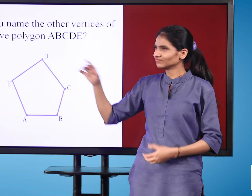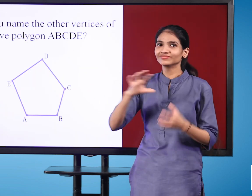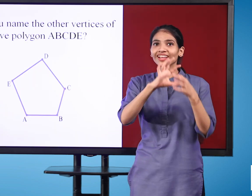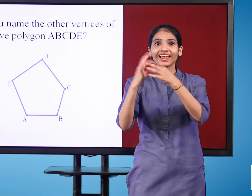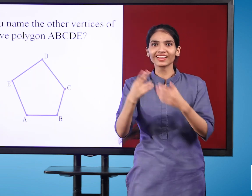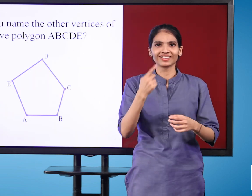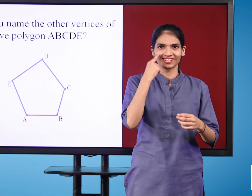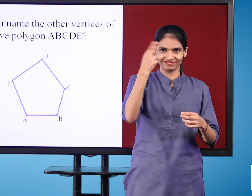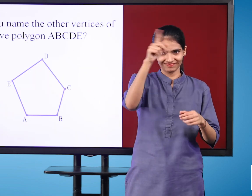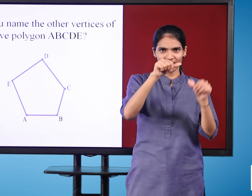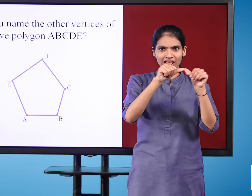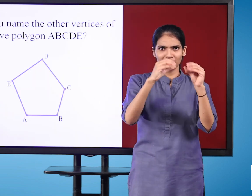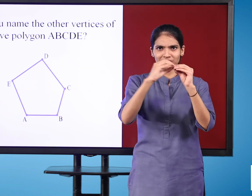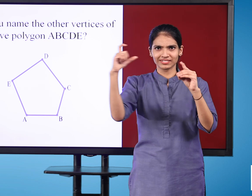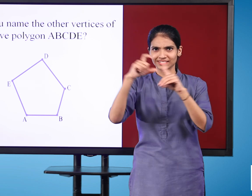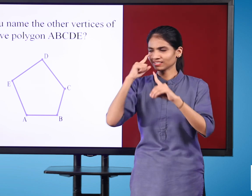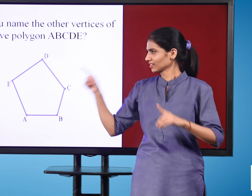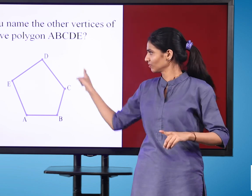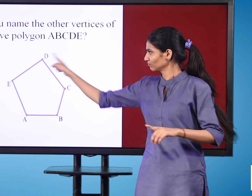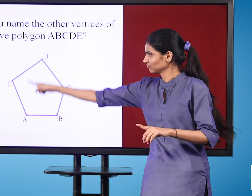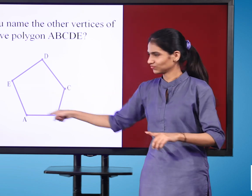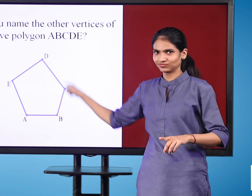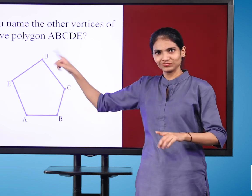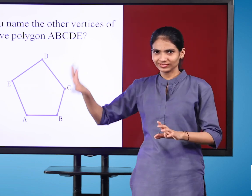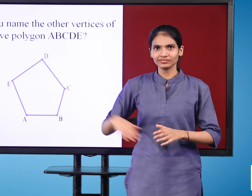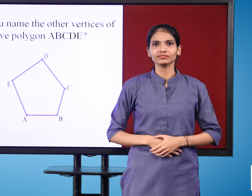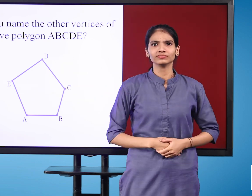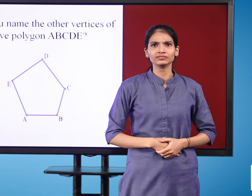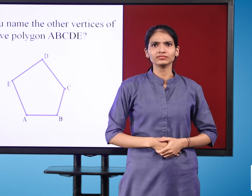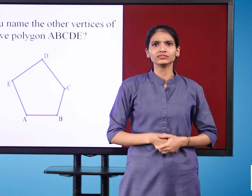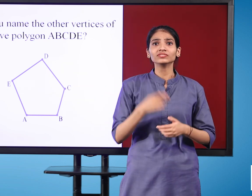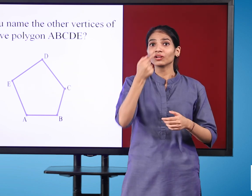Can you name the other vertices of the above polygon ABCDE?